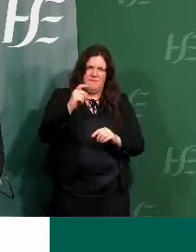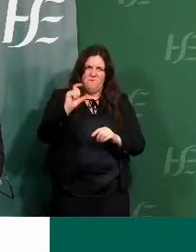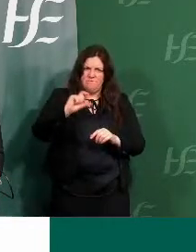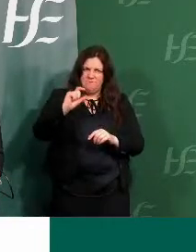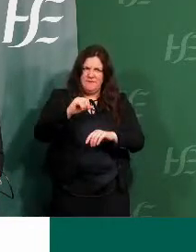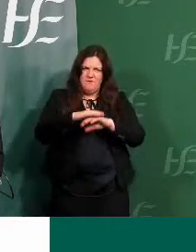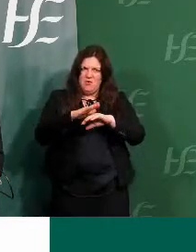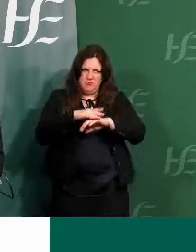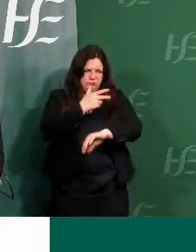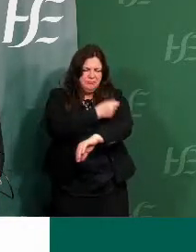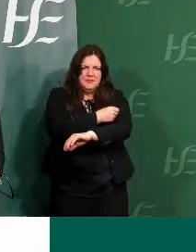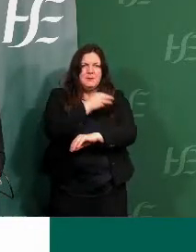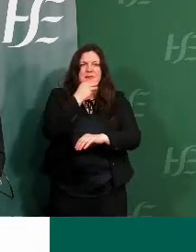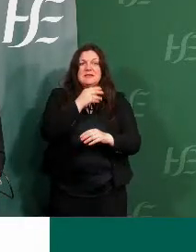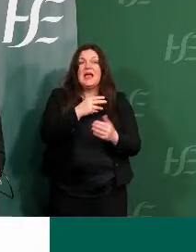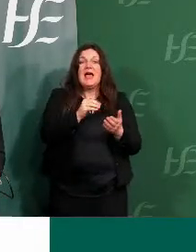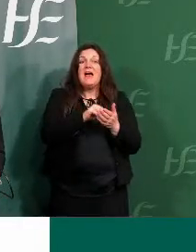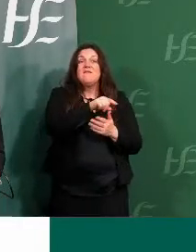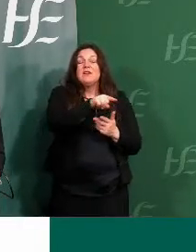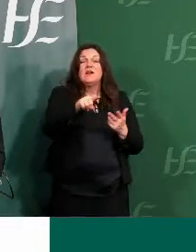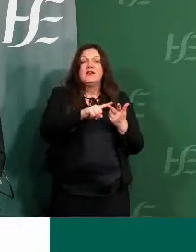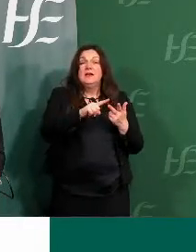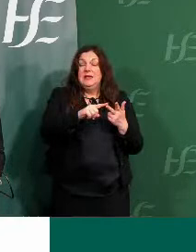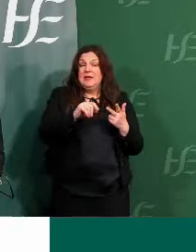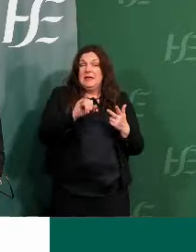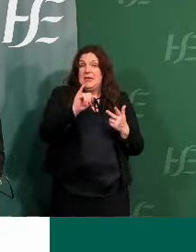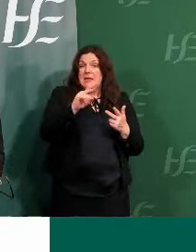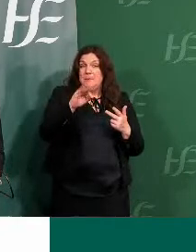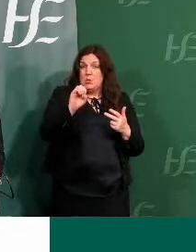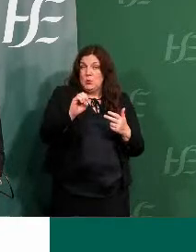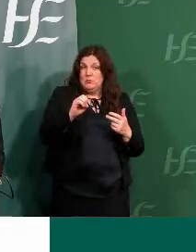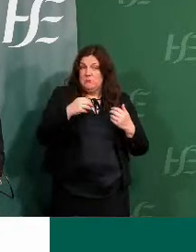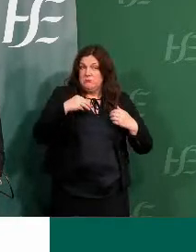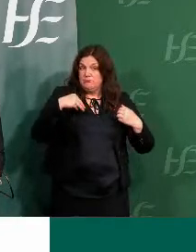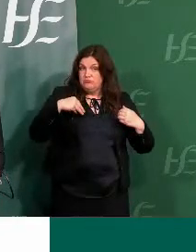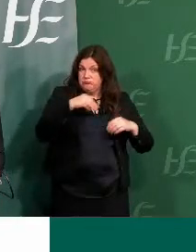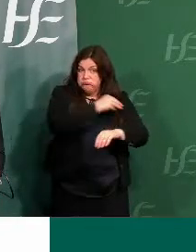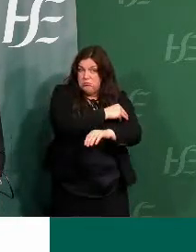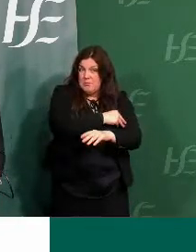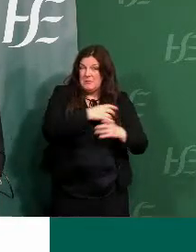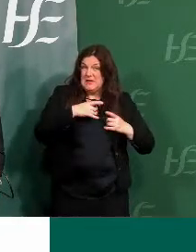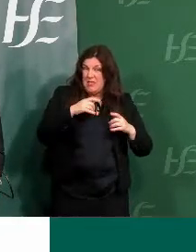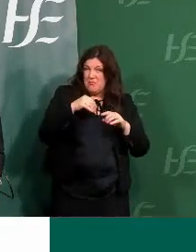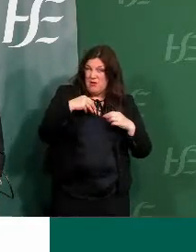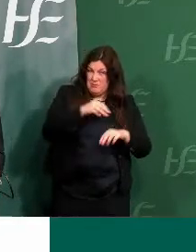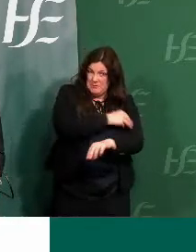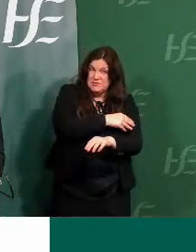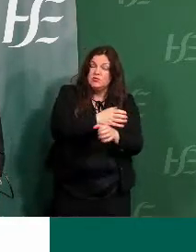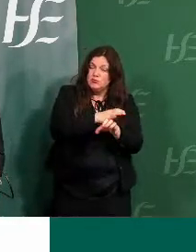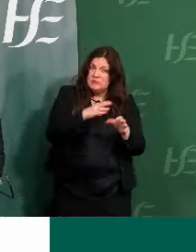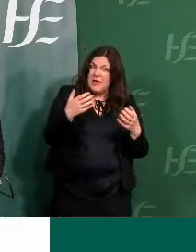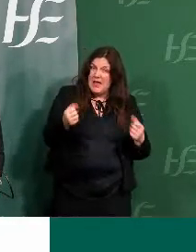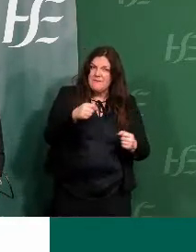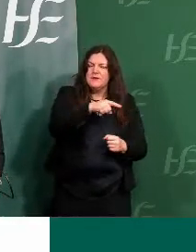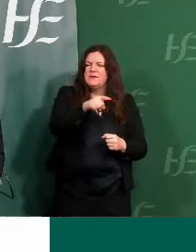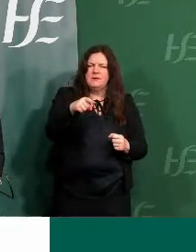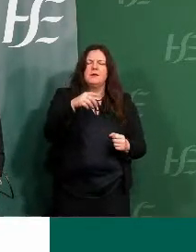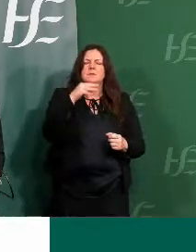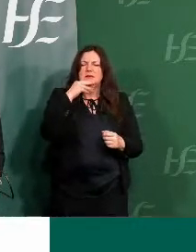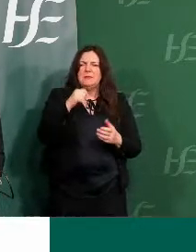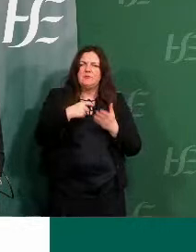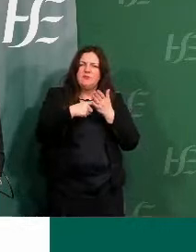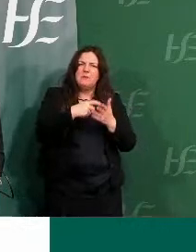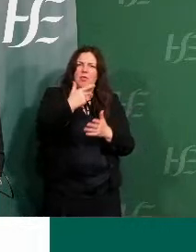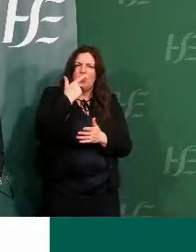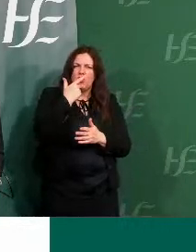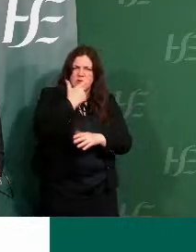immunocompromising conditions are recommended to receive an additional dose, which is in the same way as adults, 28 days after they've had their second dose. So some children will be